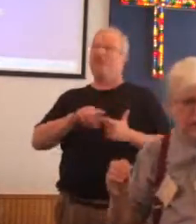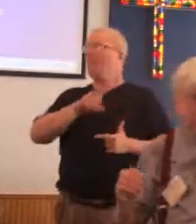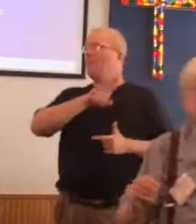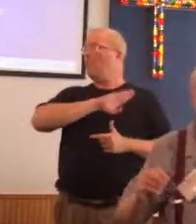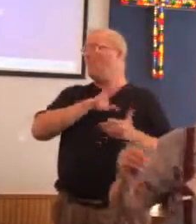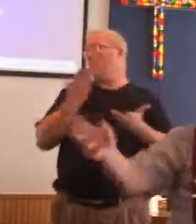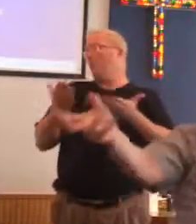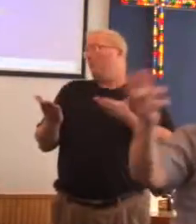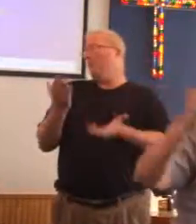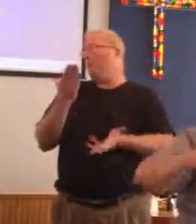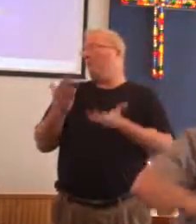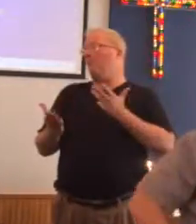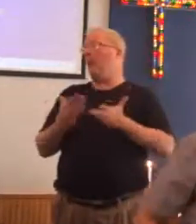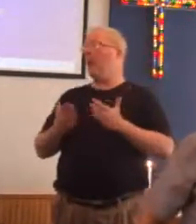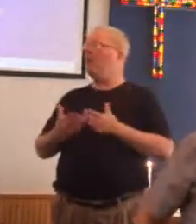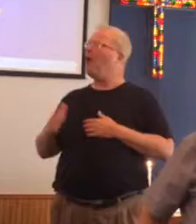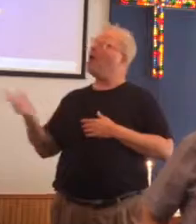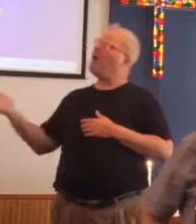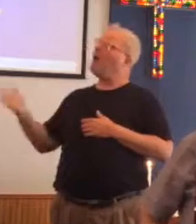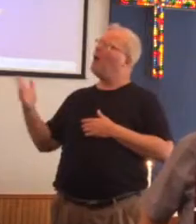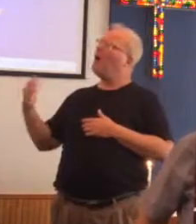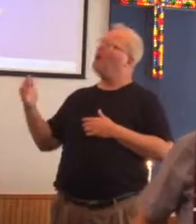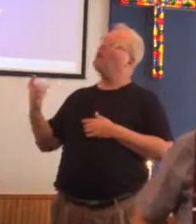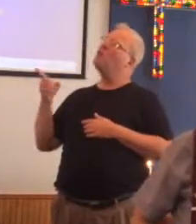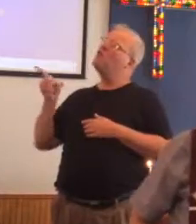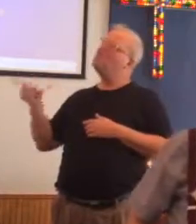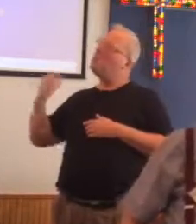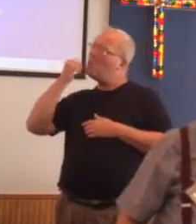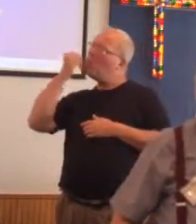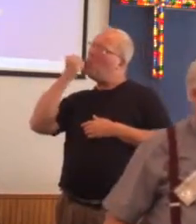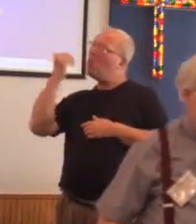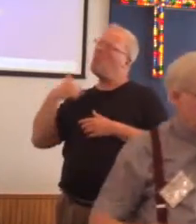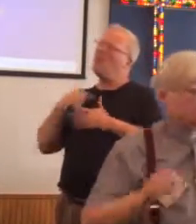He could have taken Ruth as a concubine.